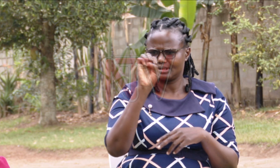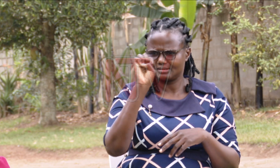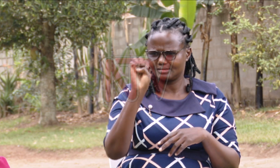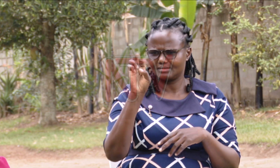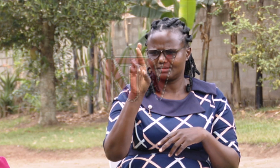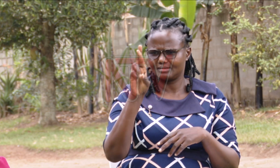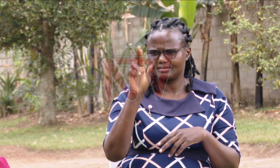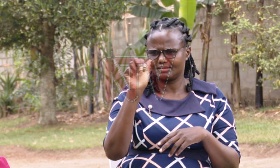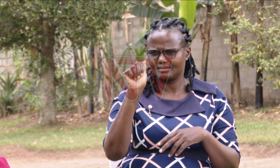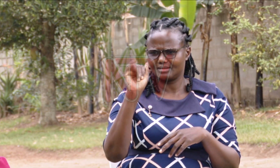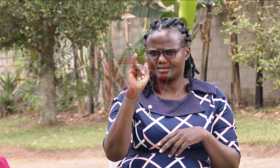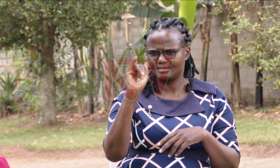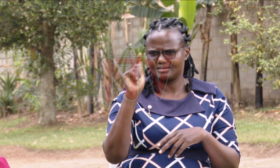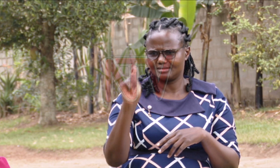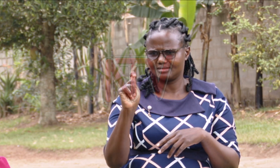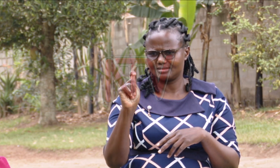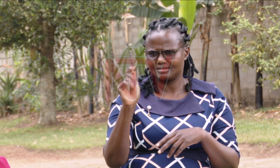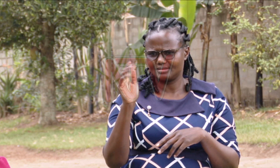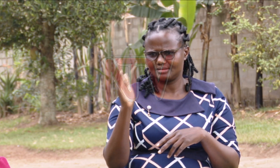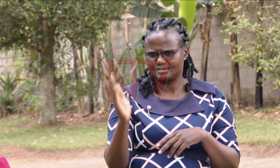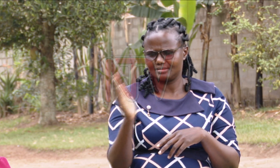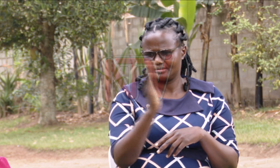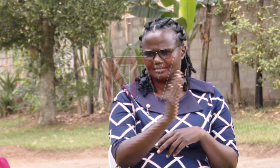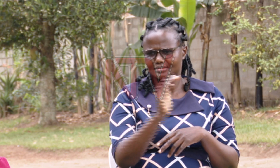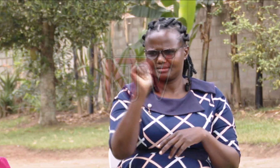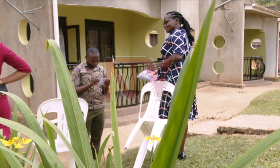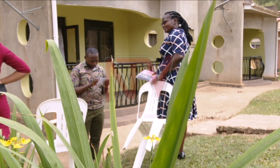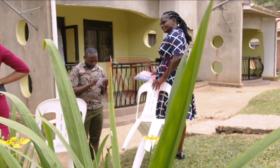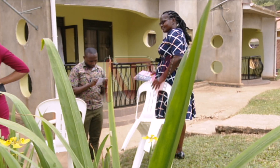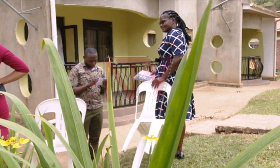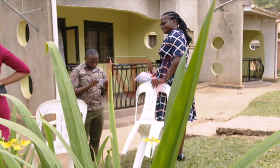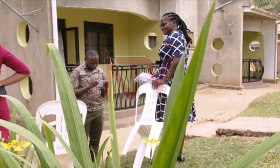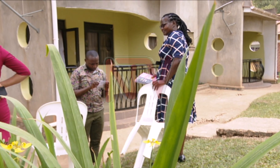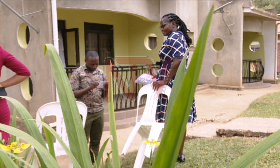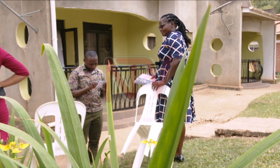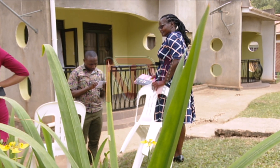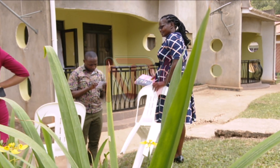the responsibility of government to hire sign language interpreters, not